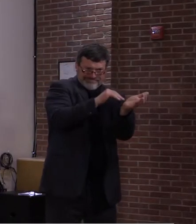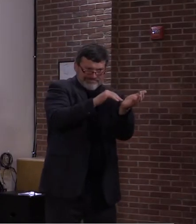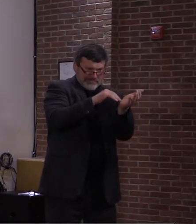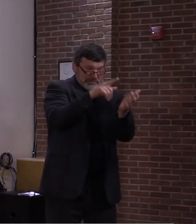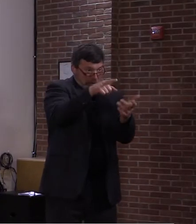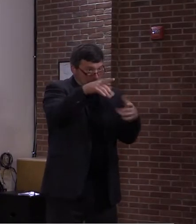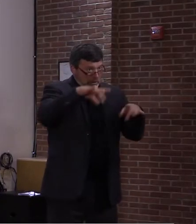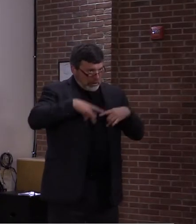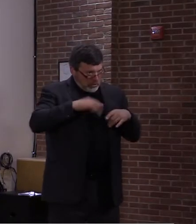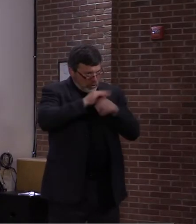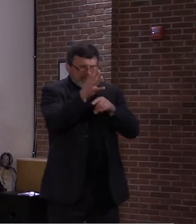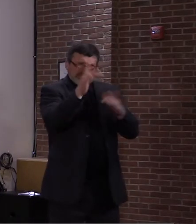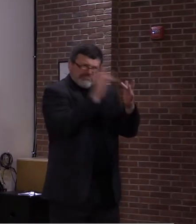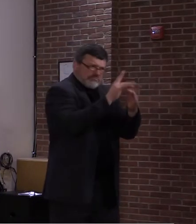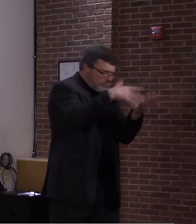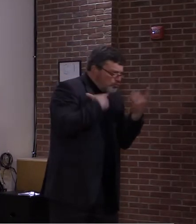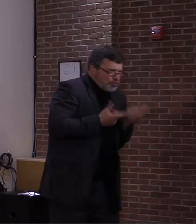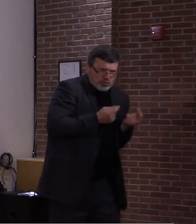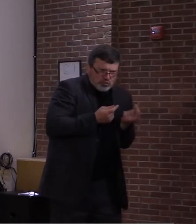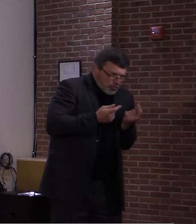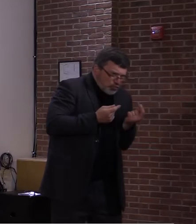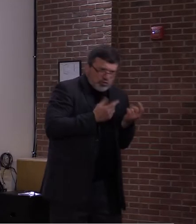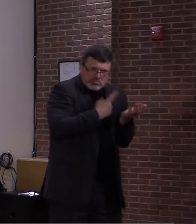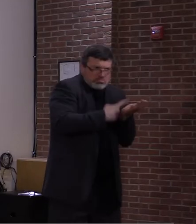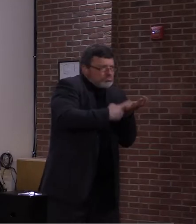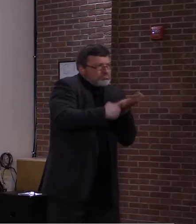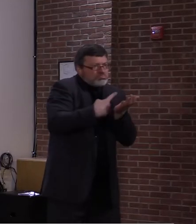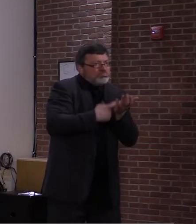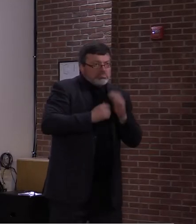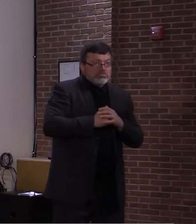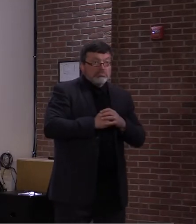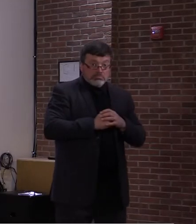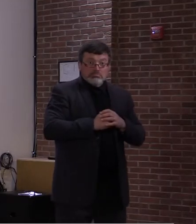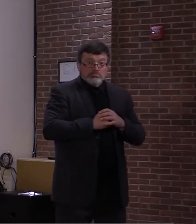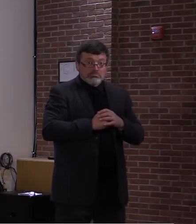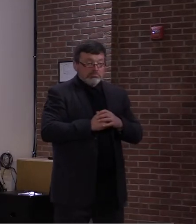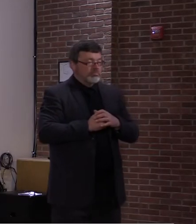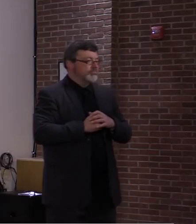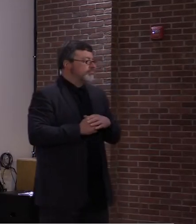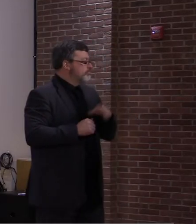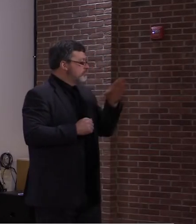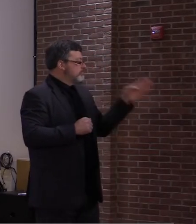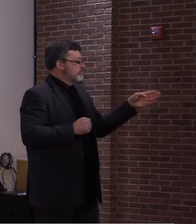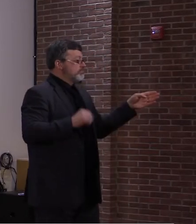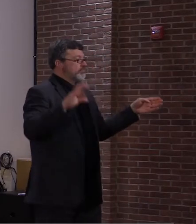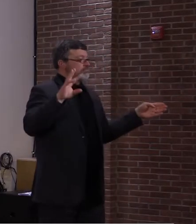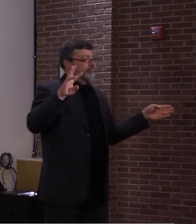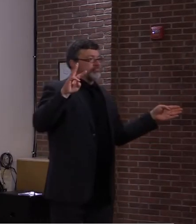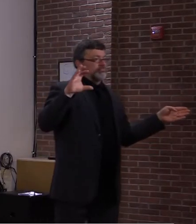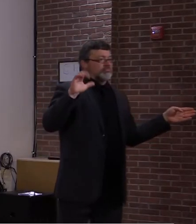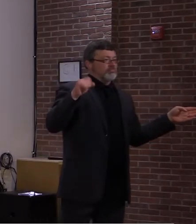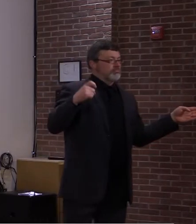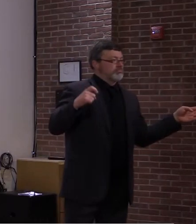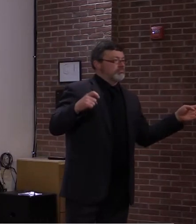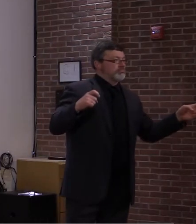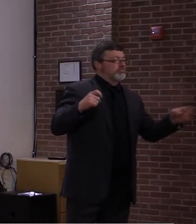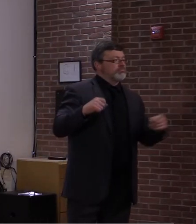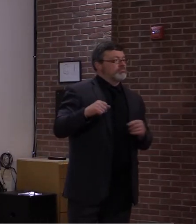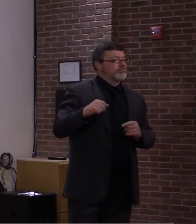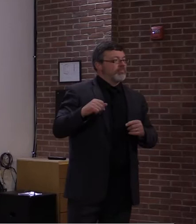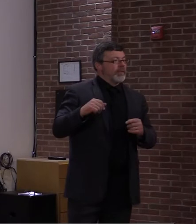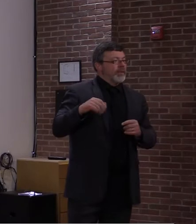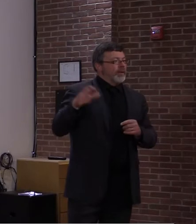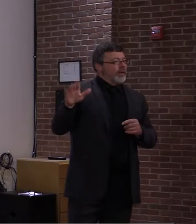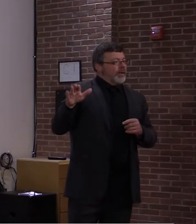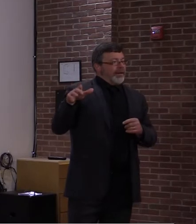high risk. Dr. Levine, just a quick clarifying question. Where did you say they were being allocated? Is it hospitals, long-term care,